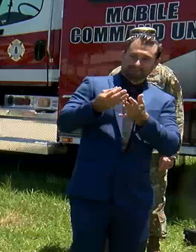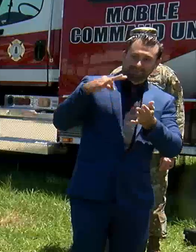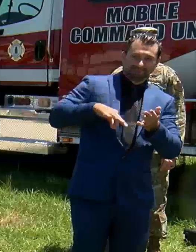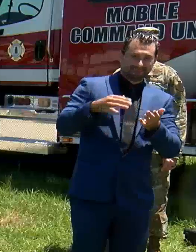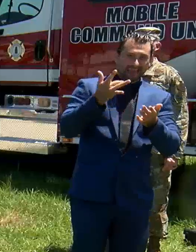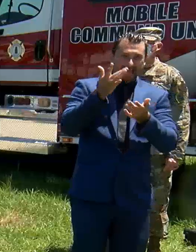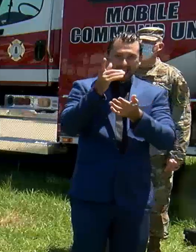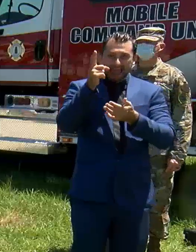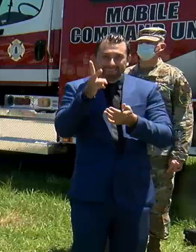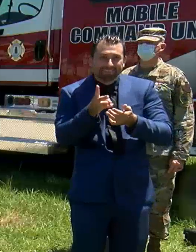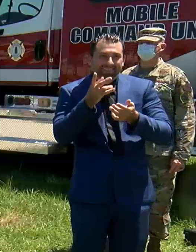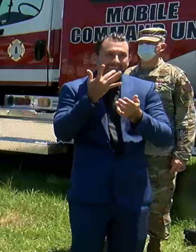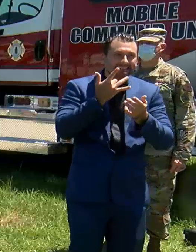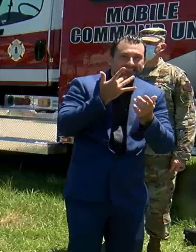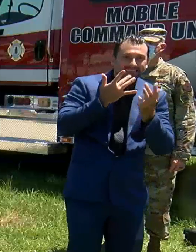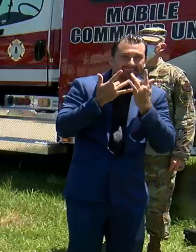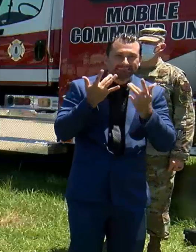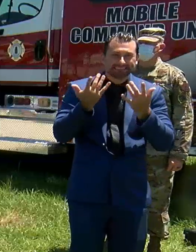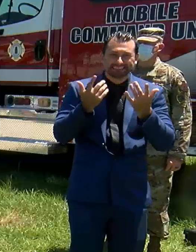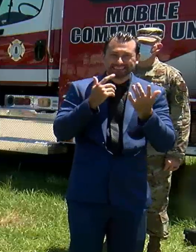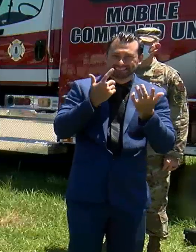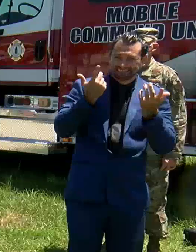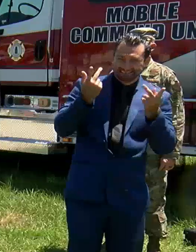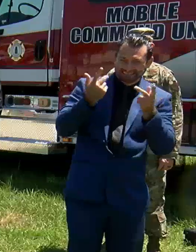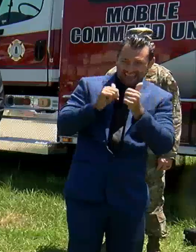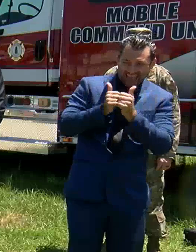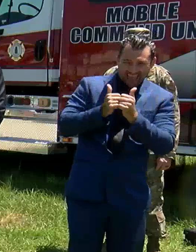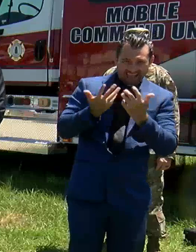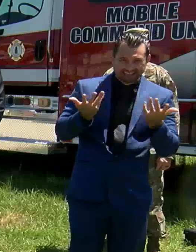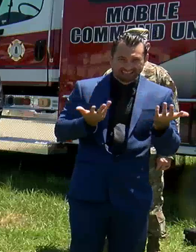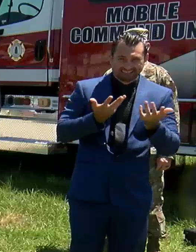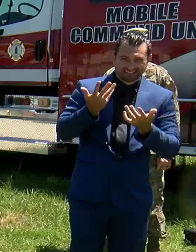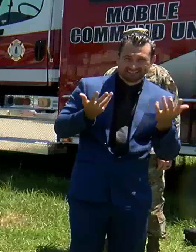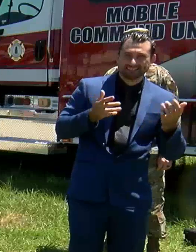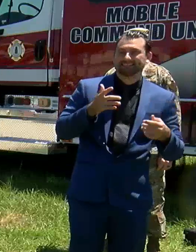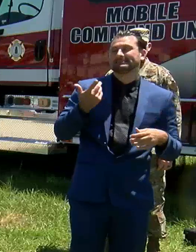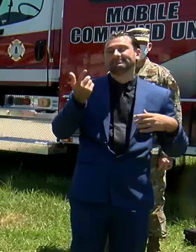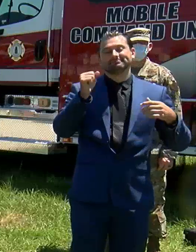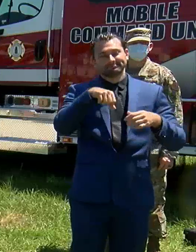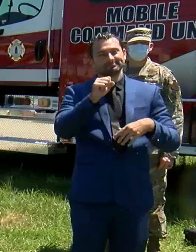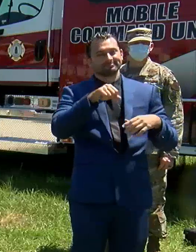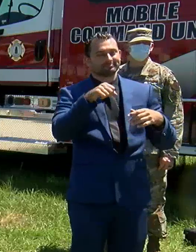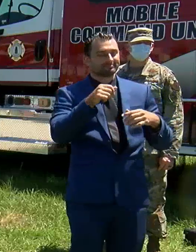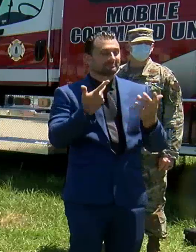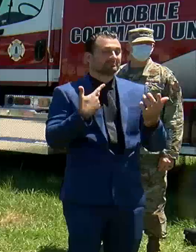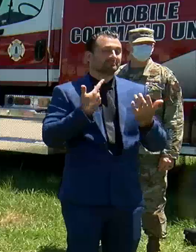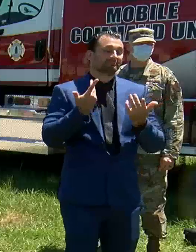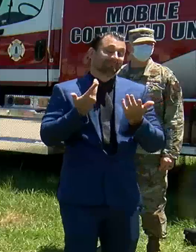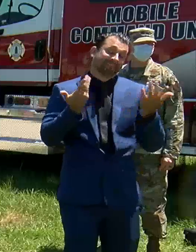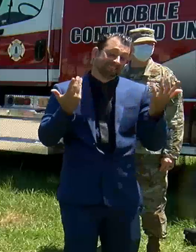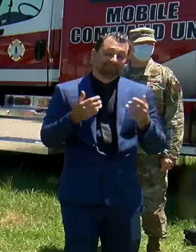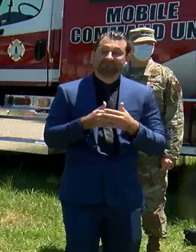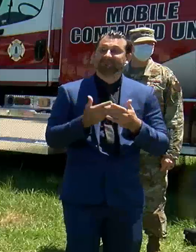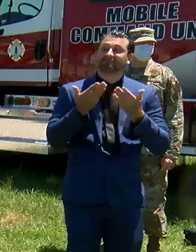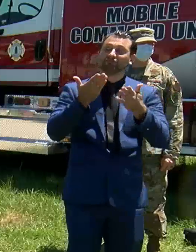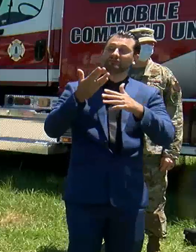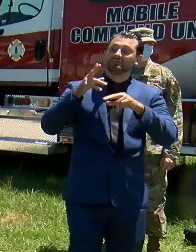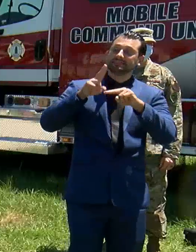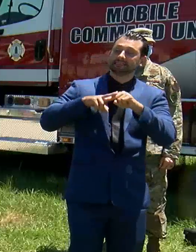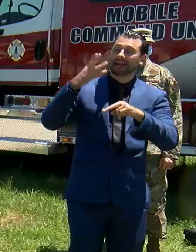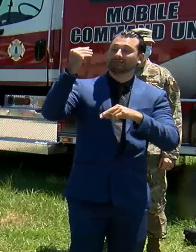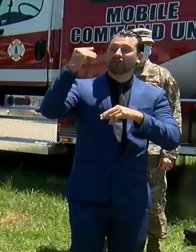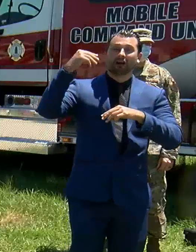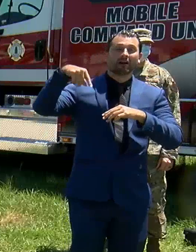at the science and said outdoor seating is simply less risky than an indoor environment. I mean, I think that's been proven with how